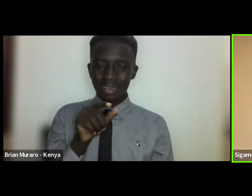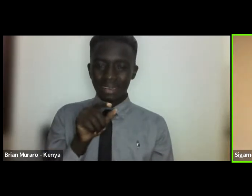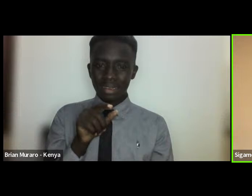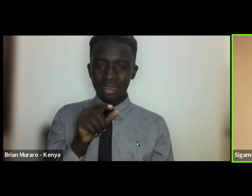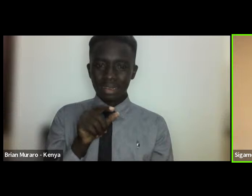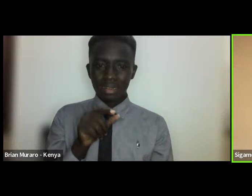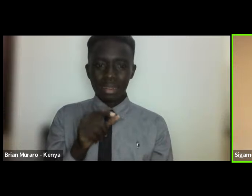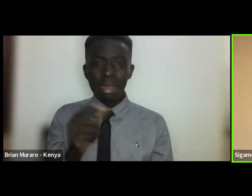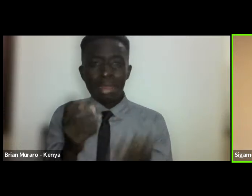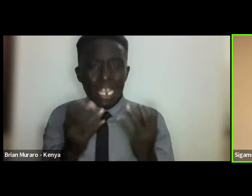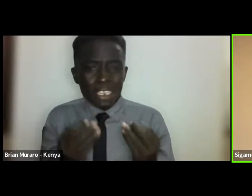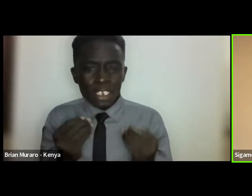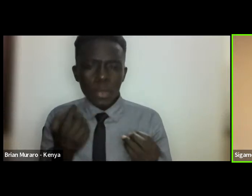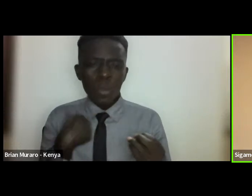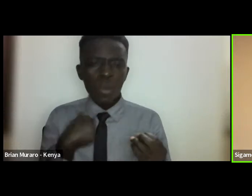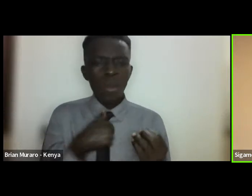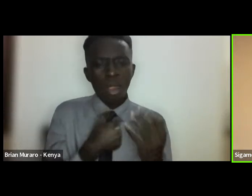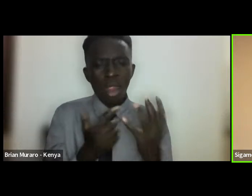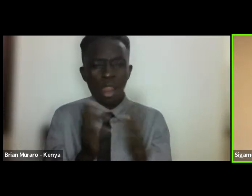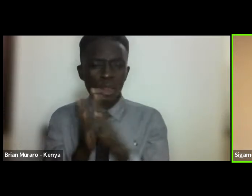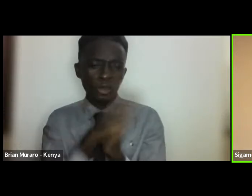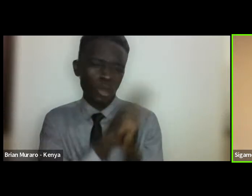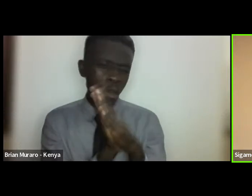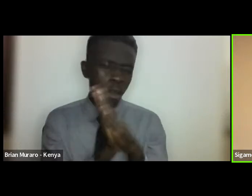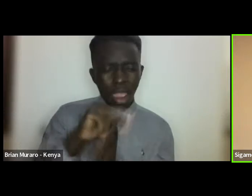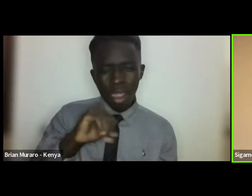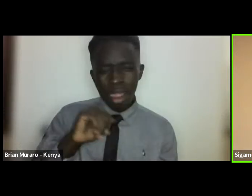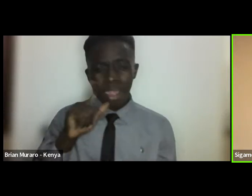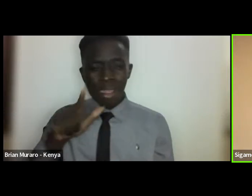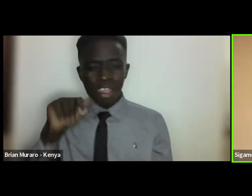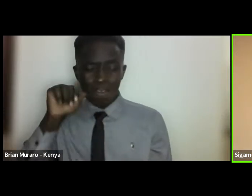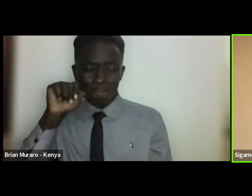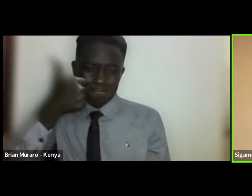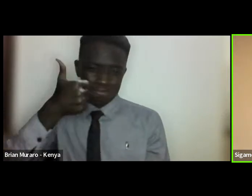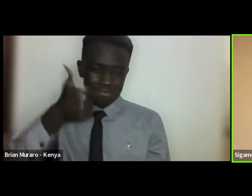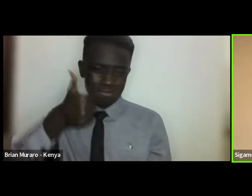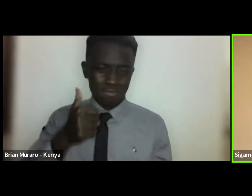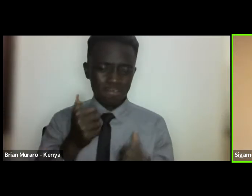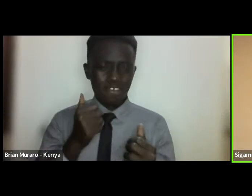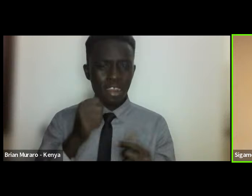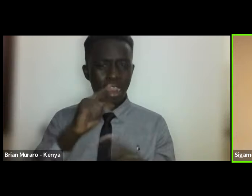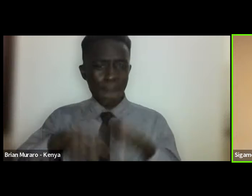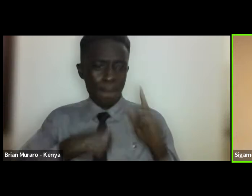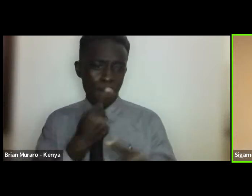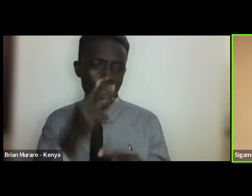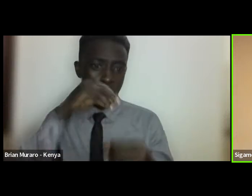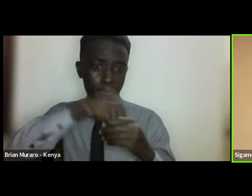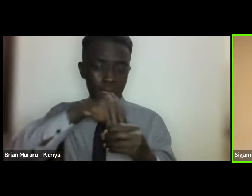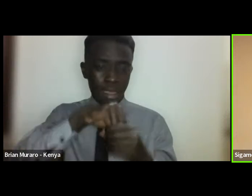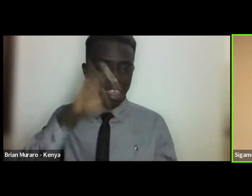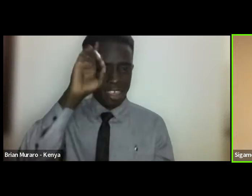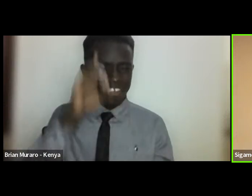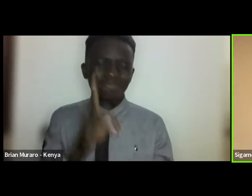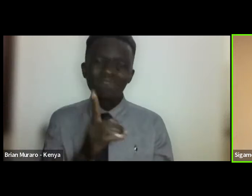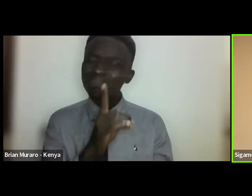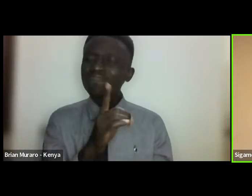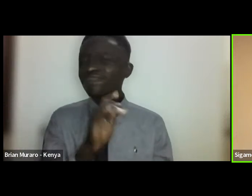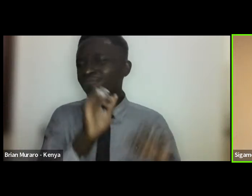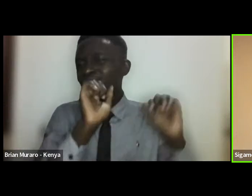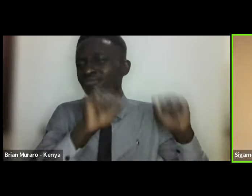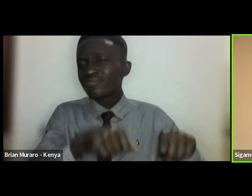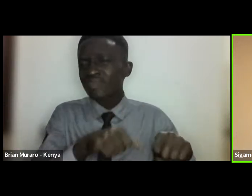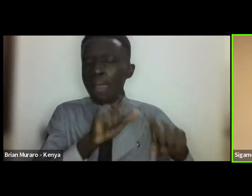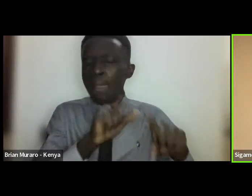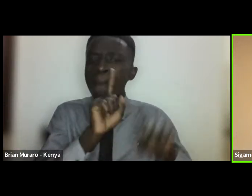inclusive education, but it doesn't have a practical transformation of the